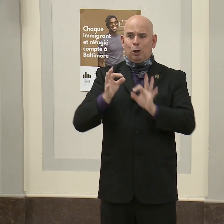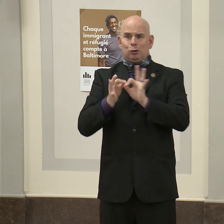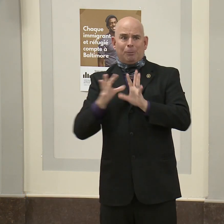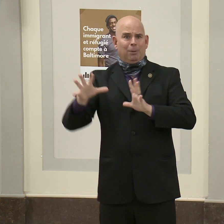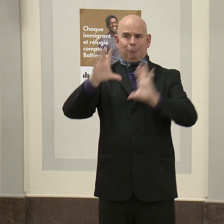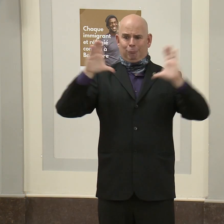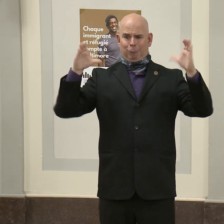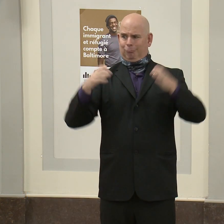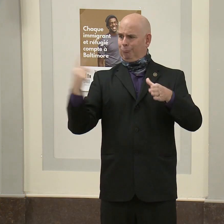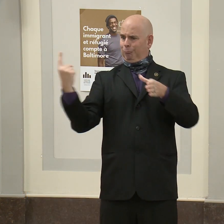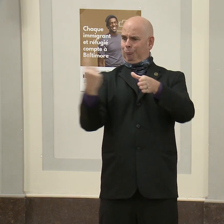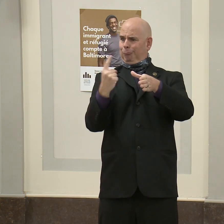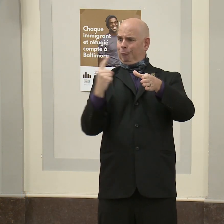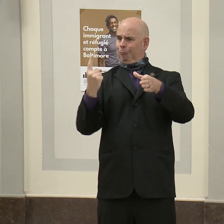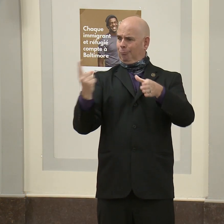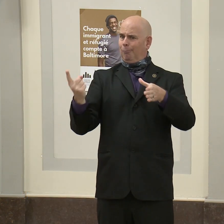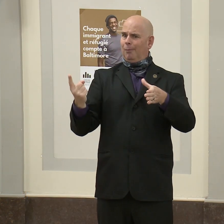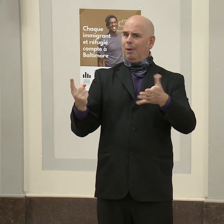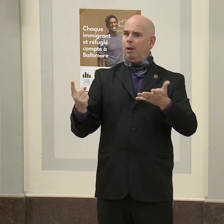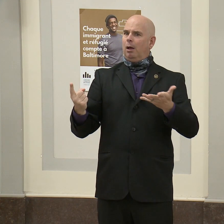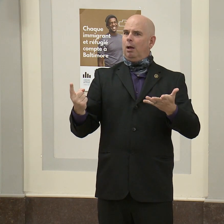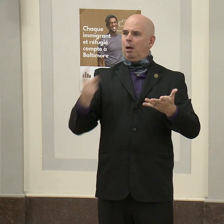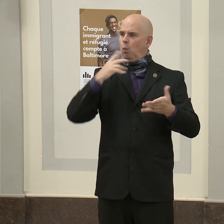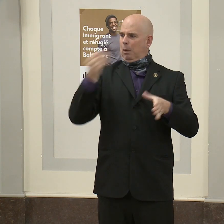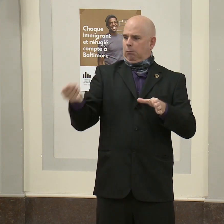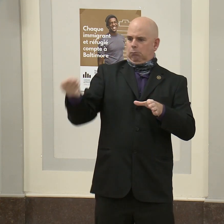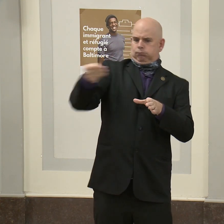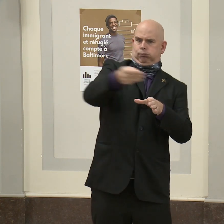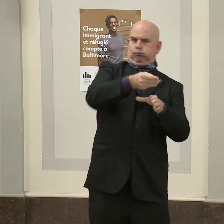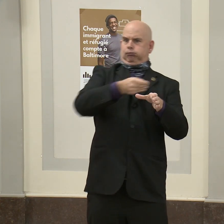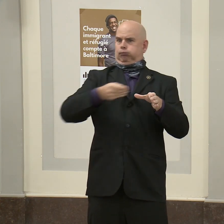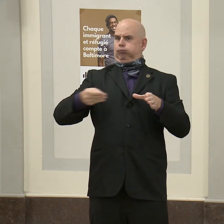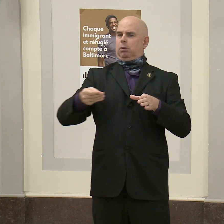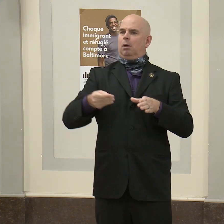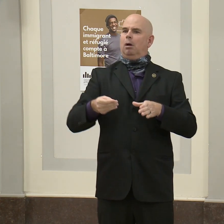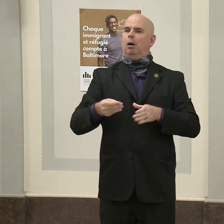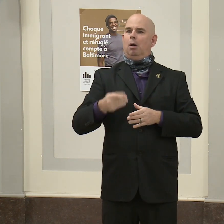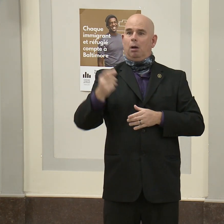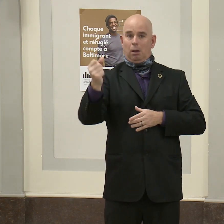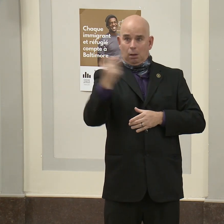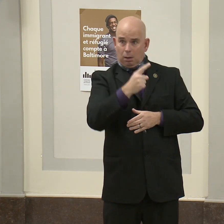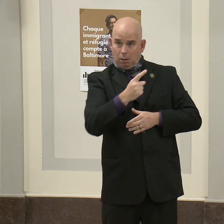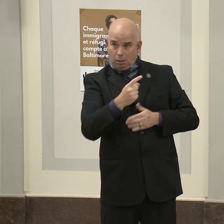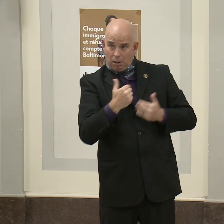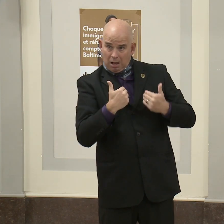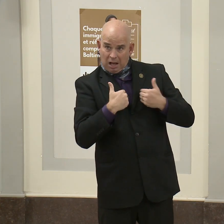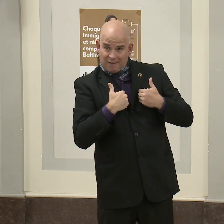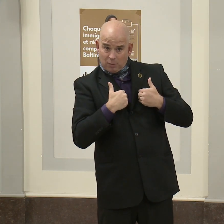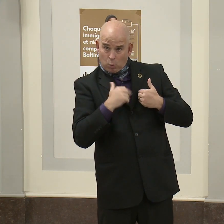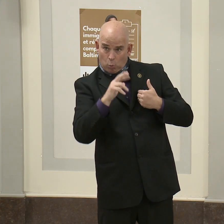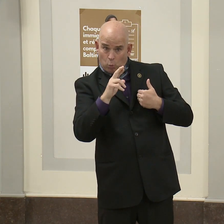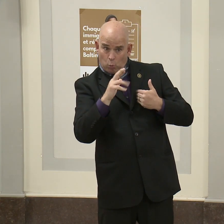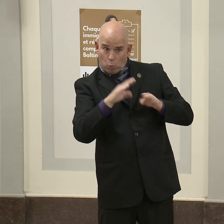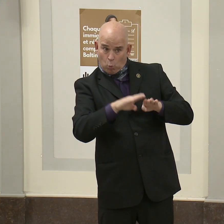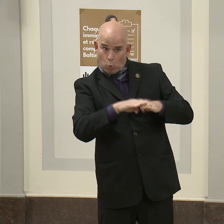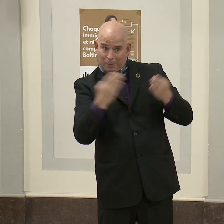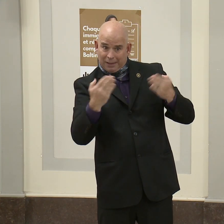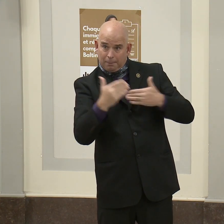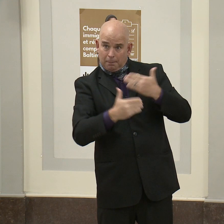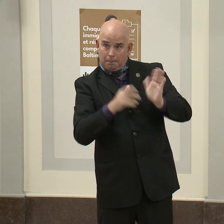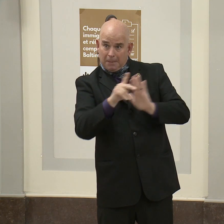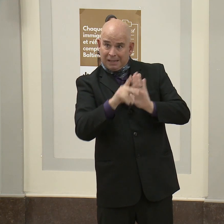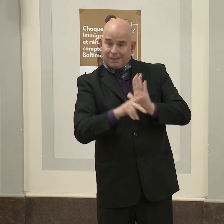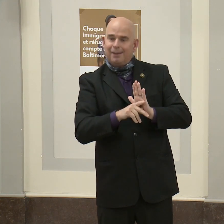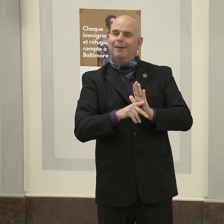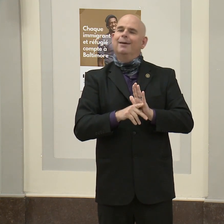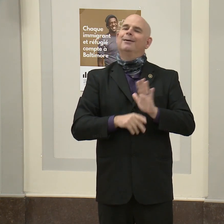risk. So. Anything else? Do you have a plan for reopening? Well, you know, we're going to follow the guidelines of